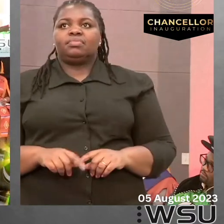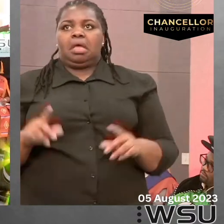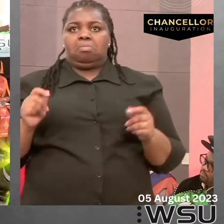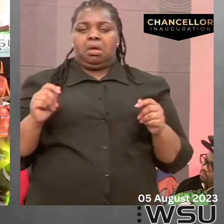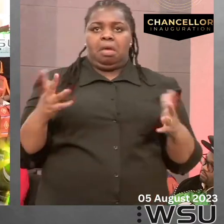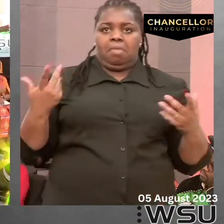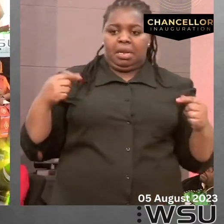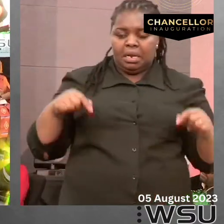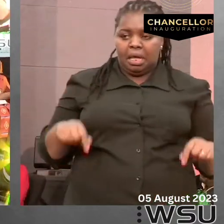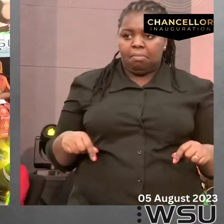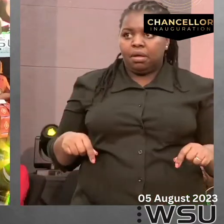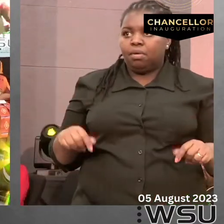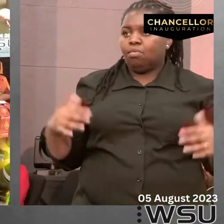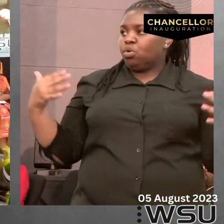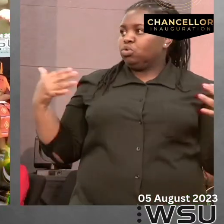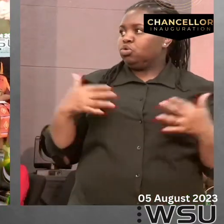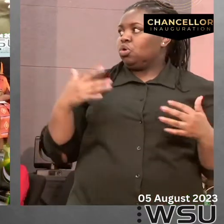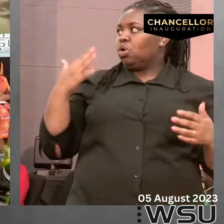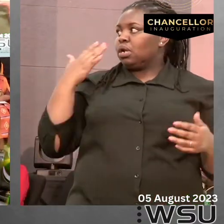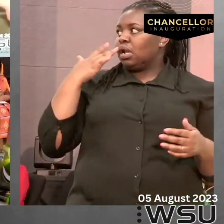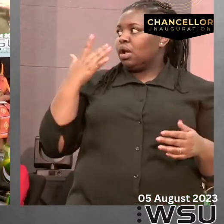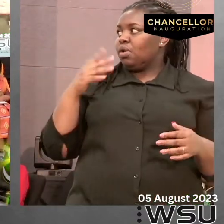Abanamali lapha.